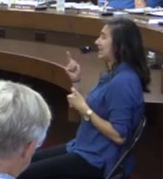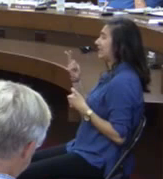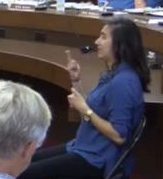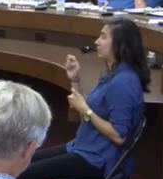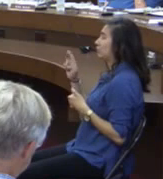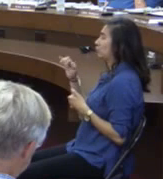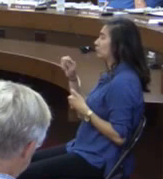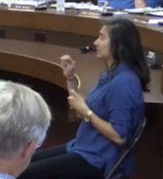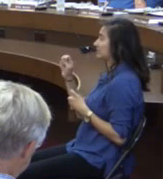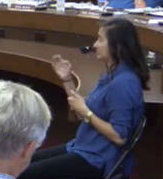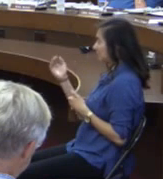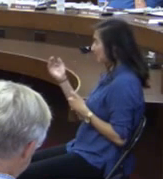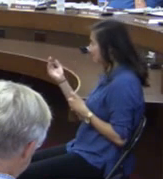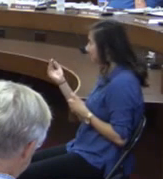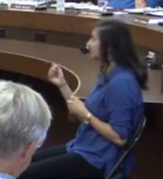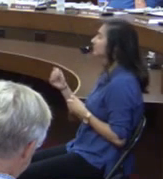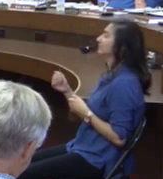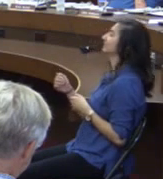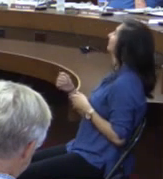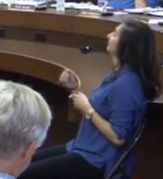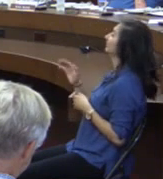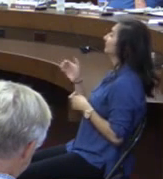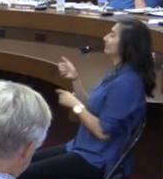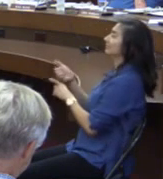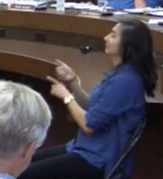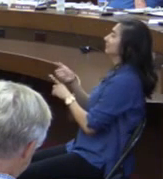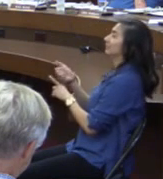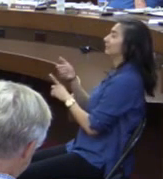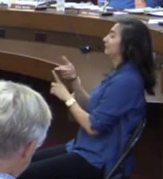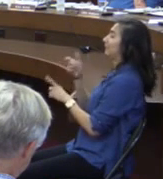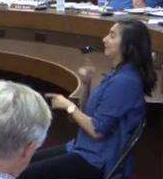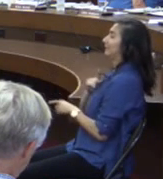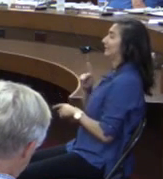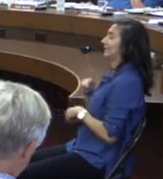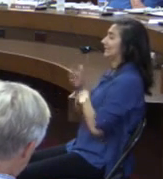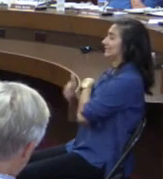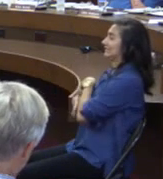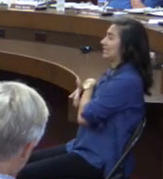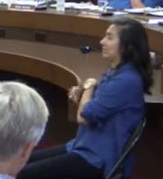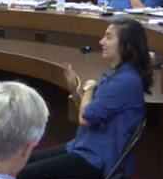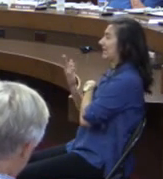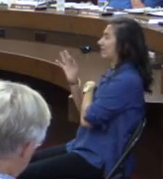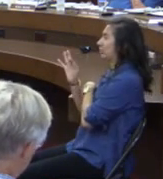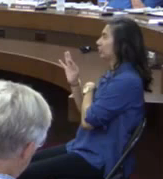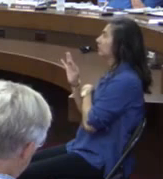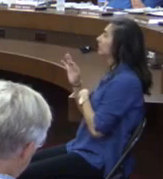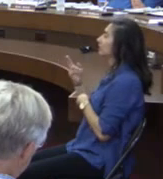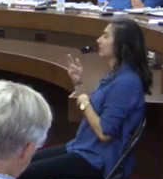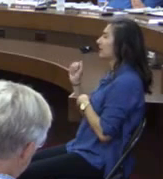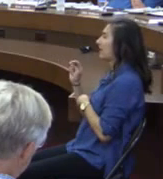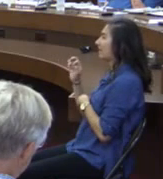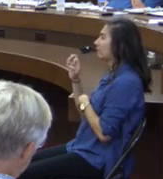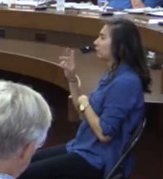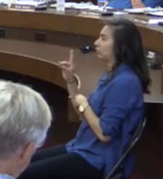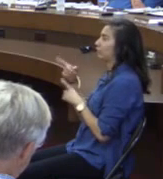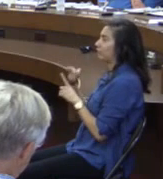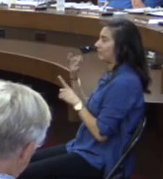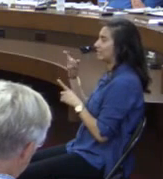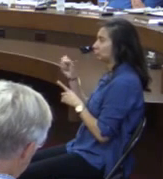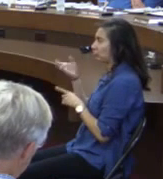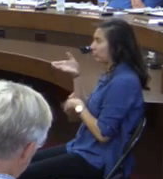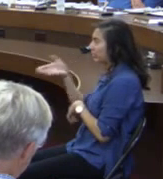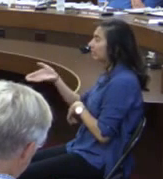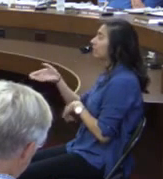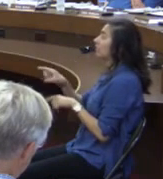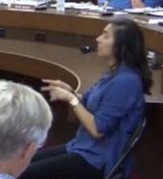up over here, Catherine. Catherine is a native of Kings County, a Hanford native who graduated from Hanford High School